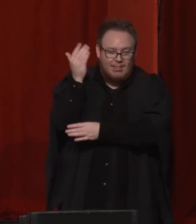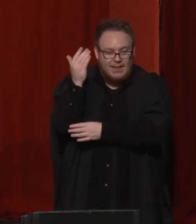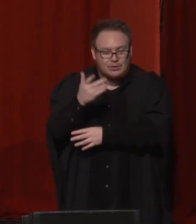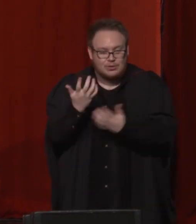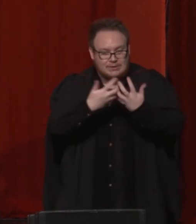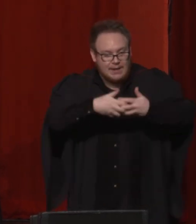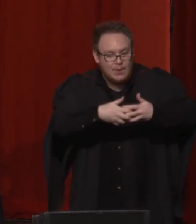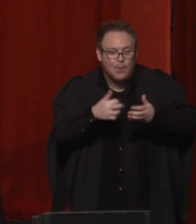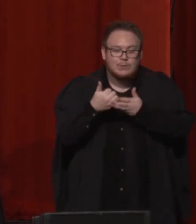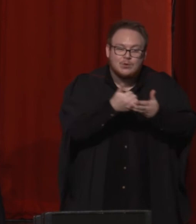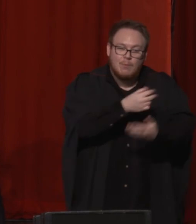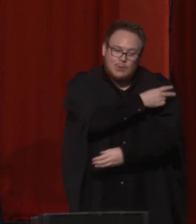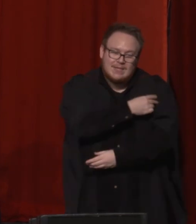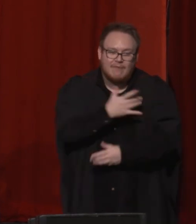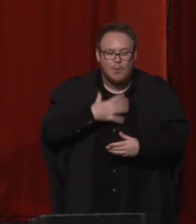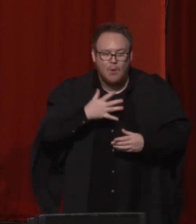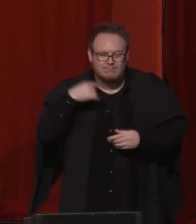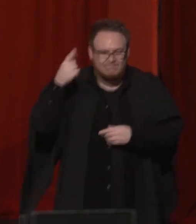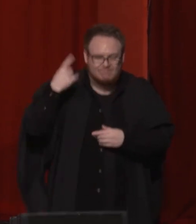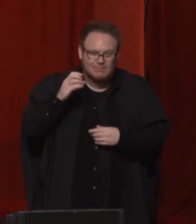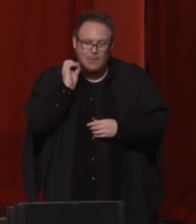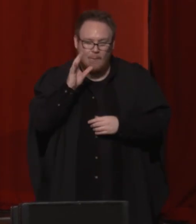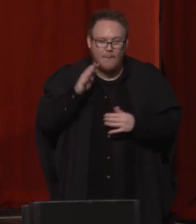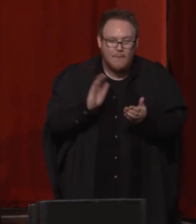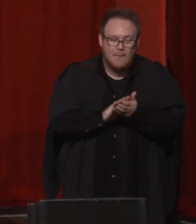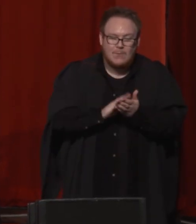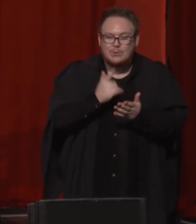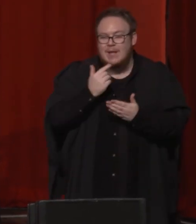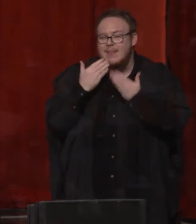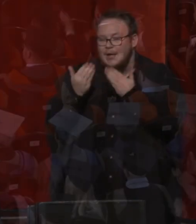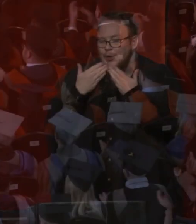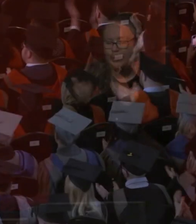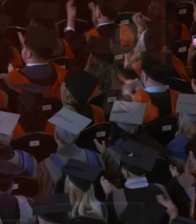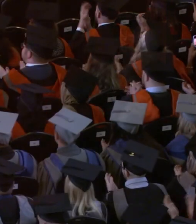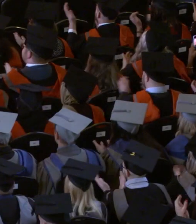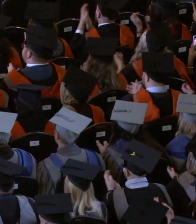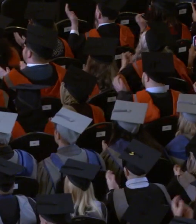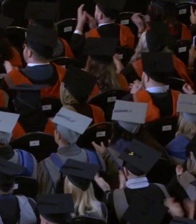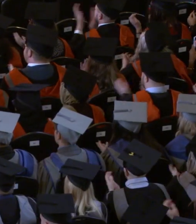support staff. Let's make as much noise as we can to show our appreciation.